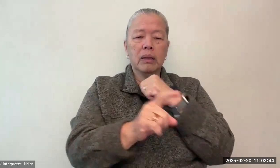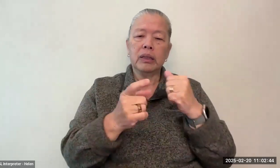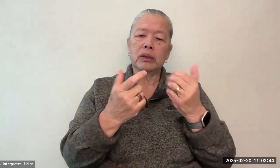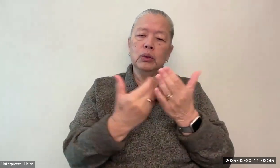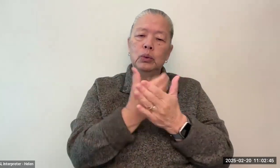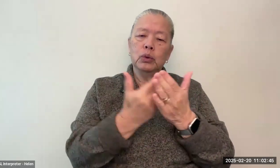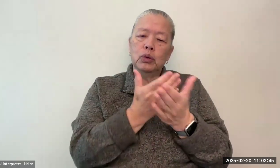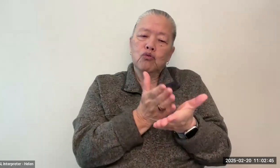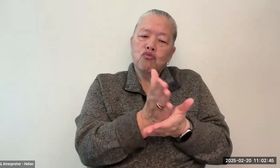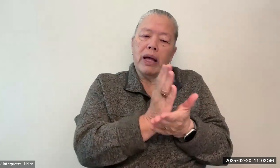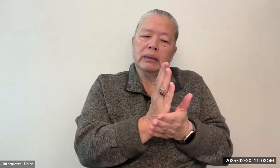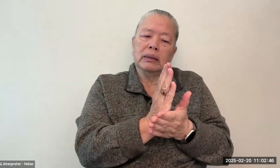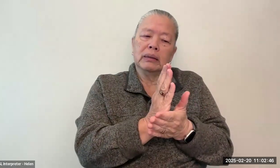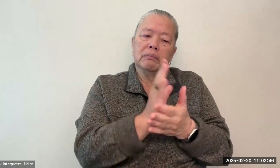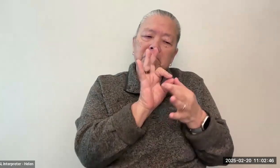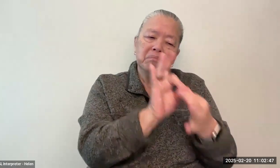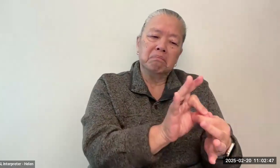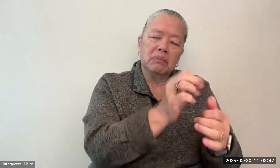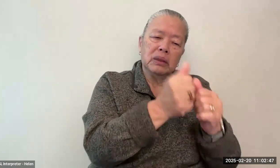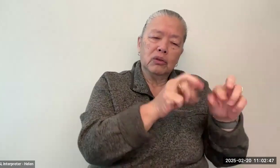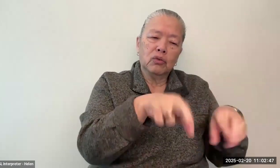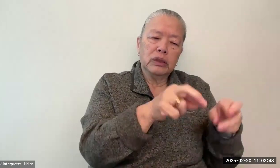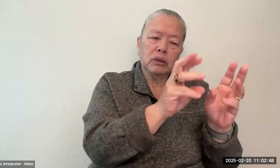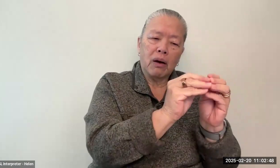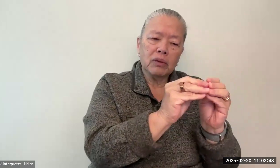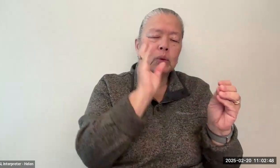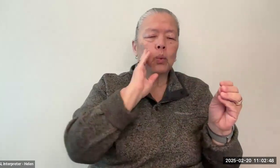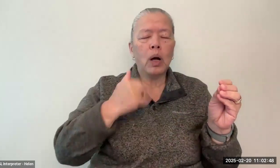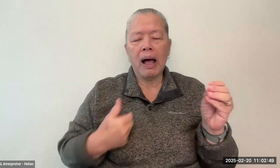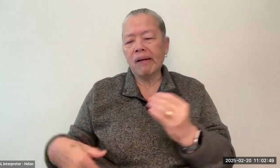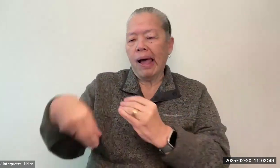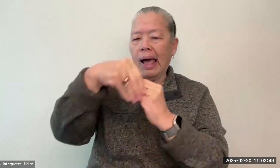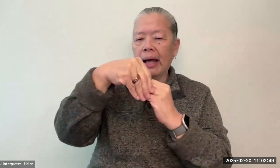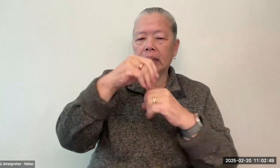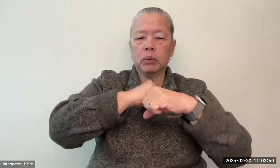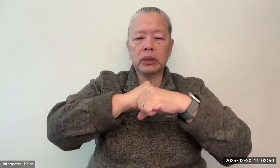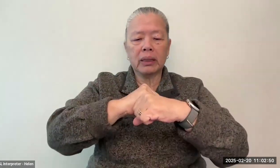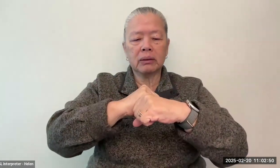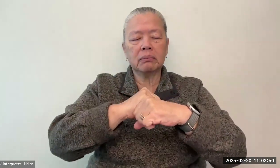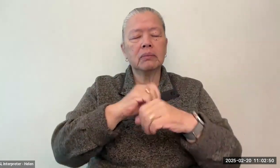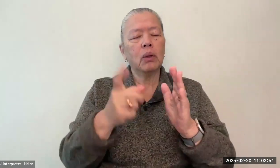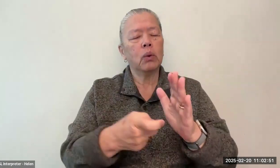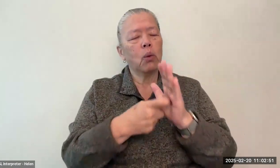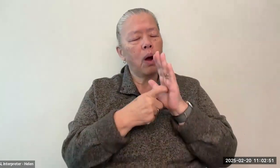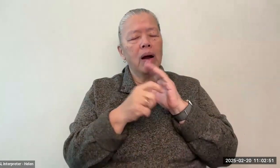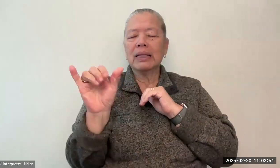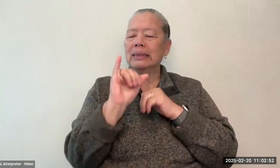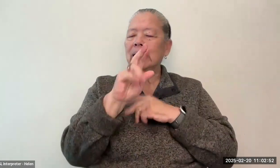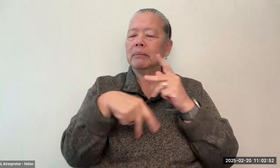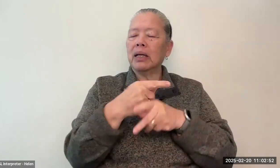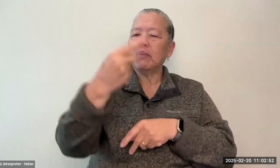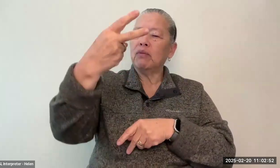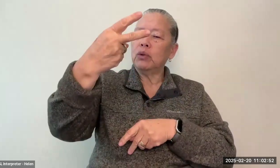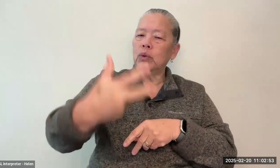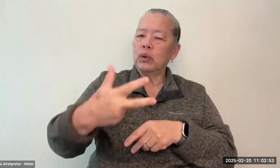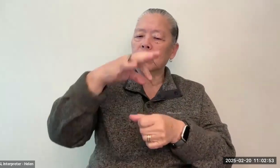regional conferences will come with extra protection. It'll take the same level of 2/3 vote